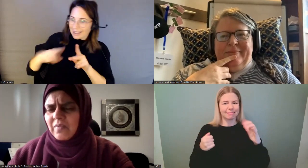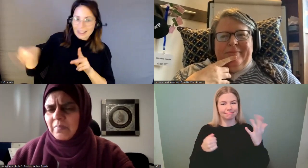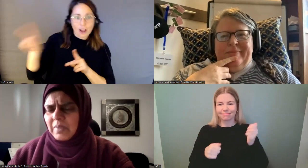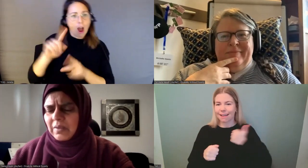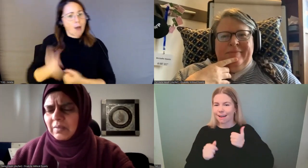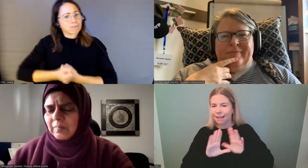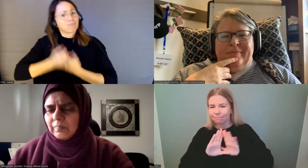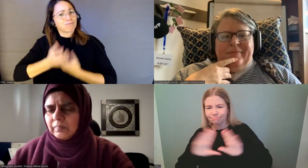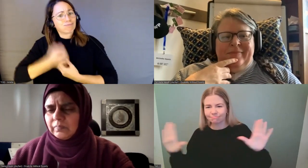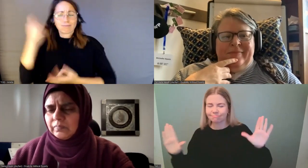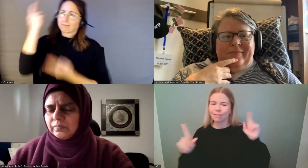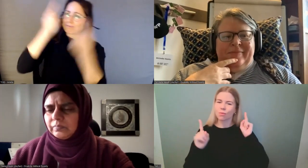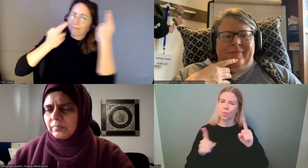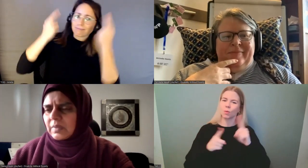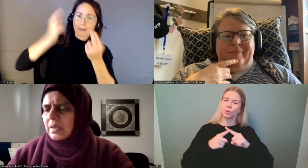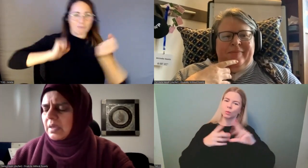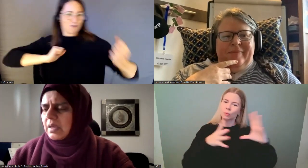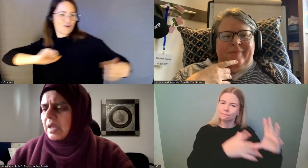Disability Benefit Bill.